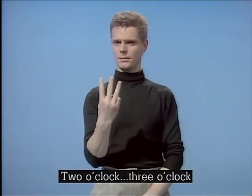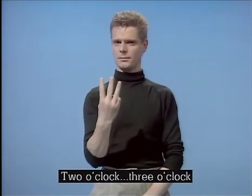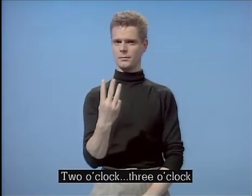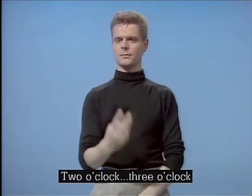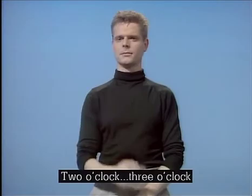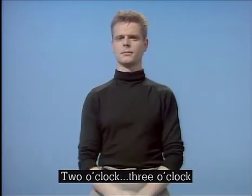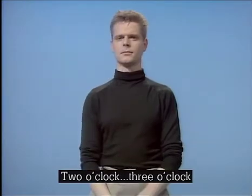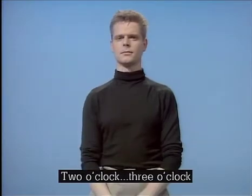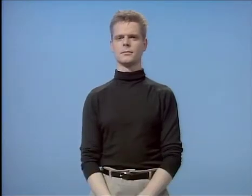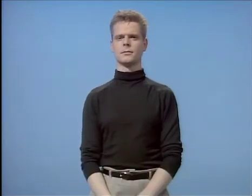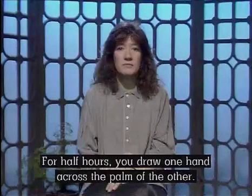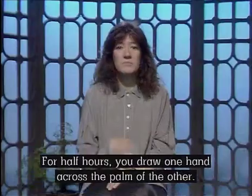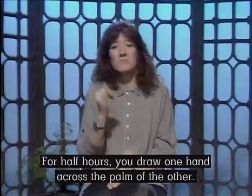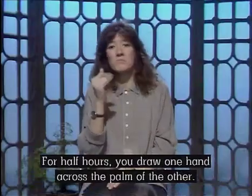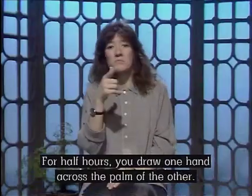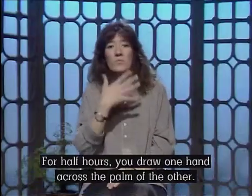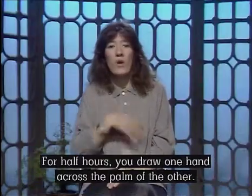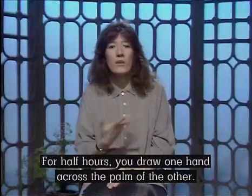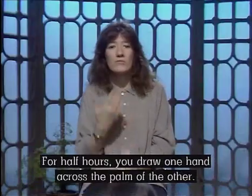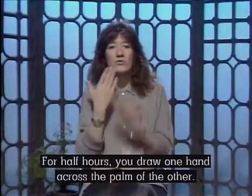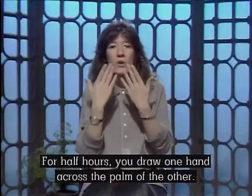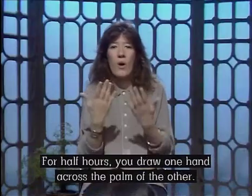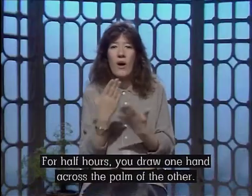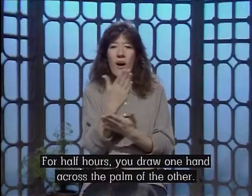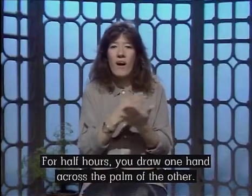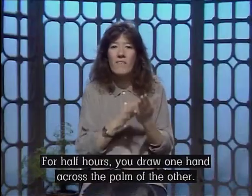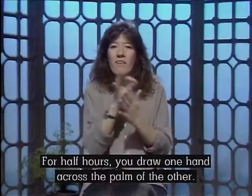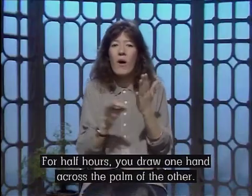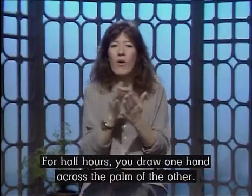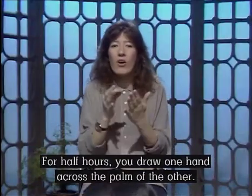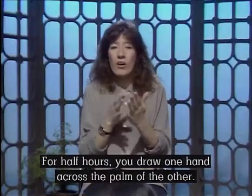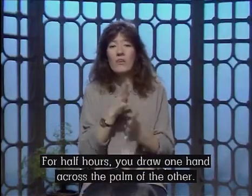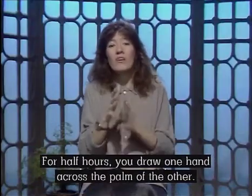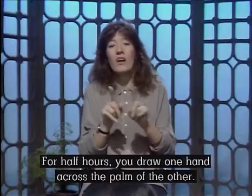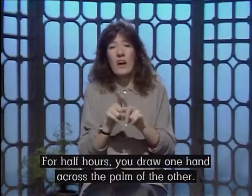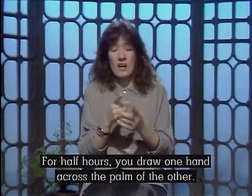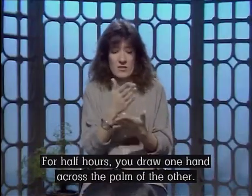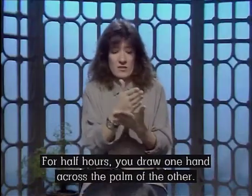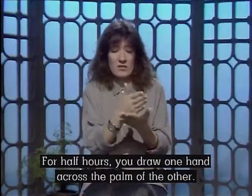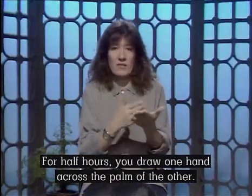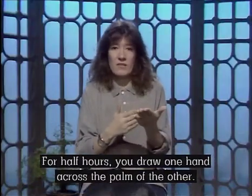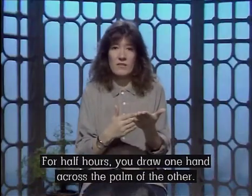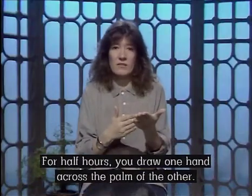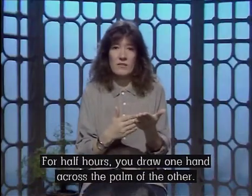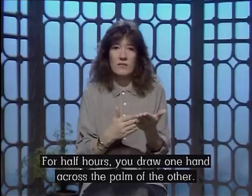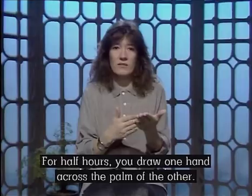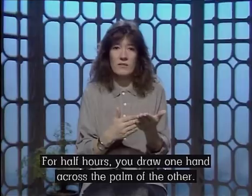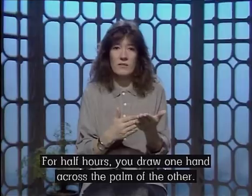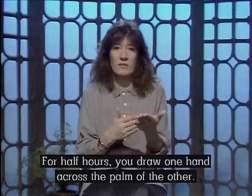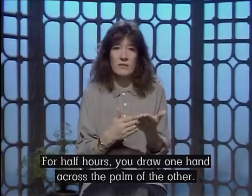o'clock? And we show half hours by drawing one hand across the palm of the other, like